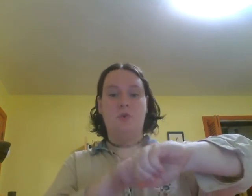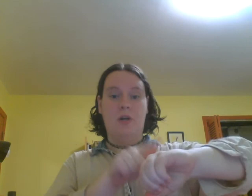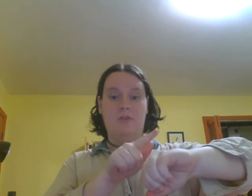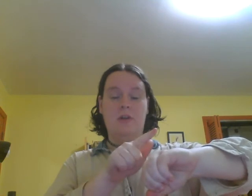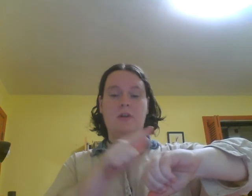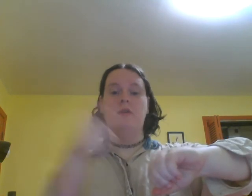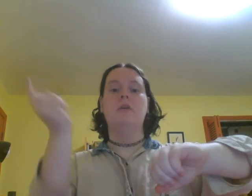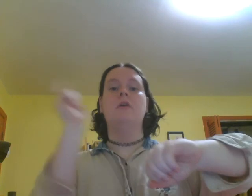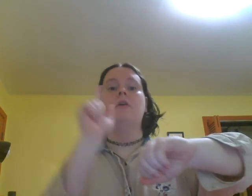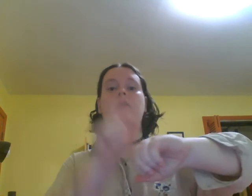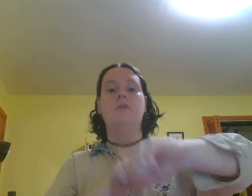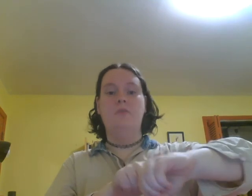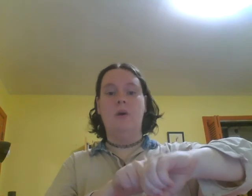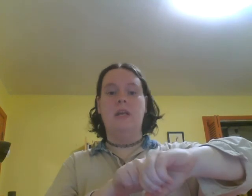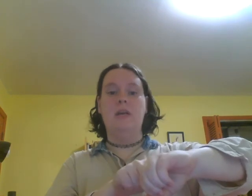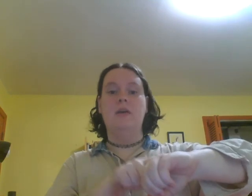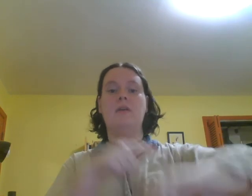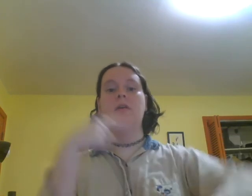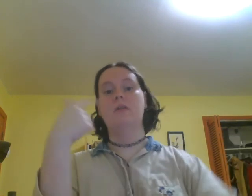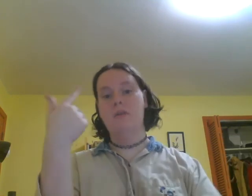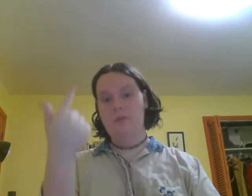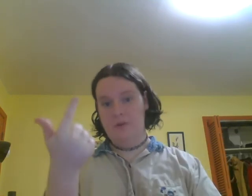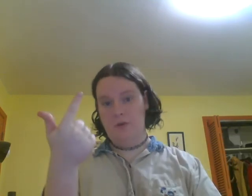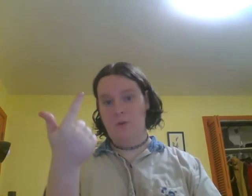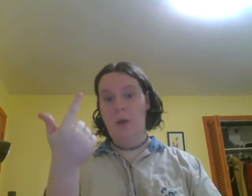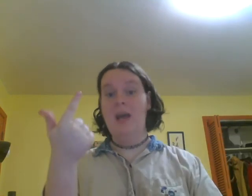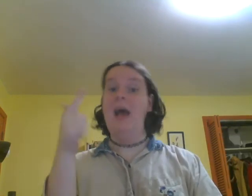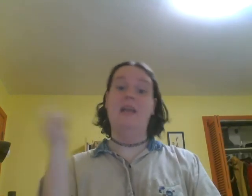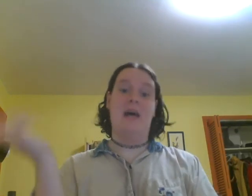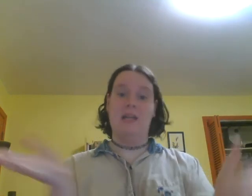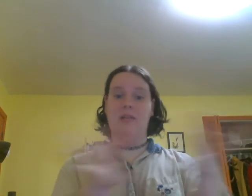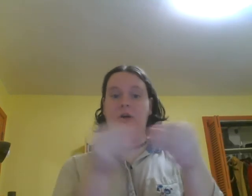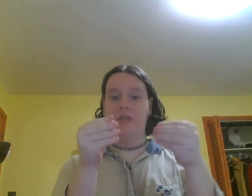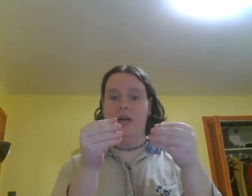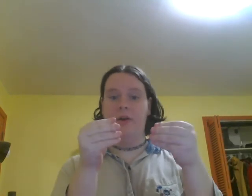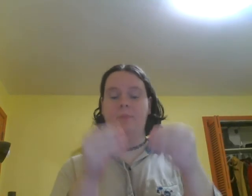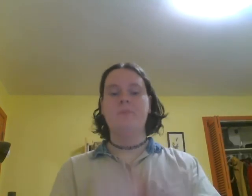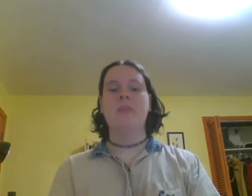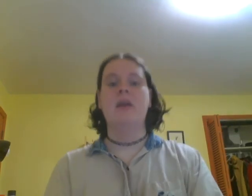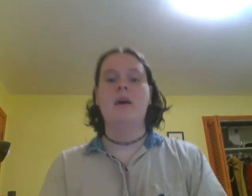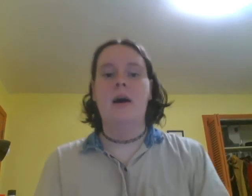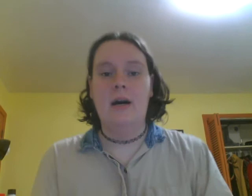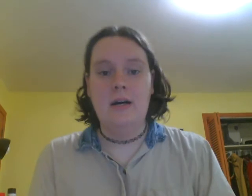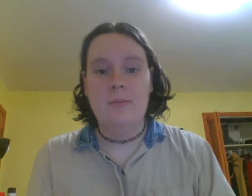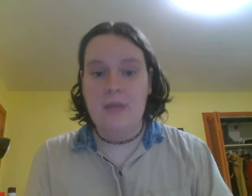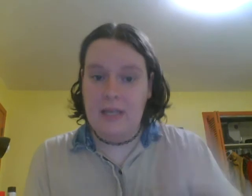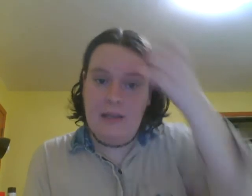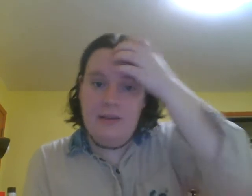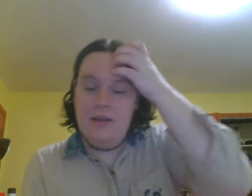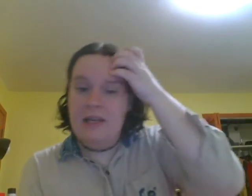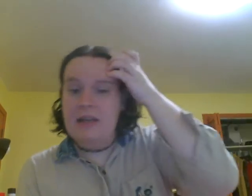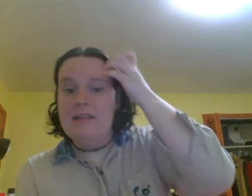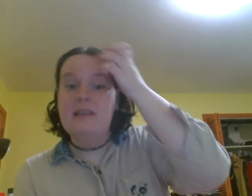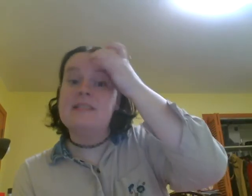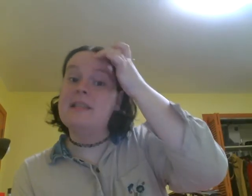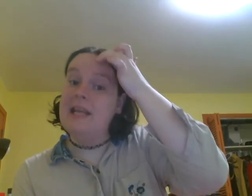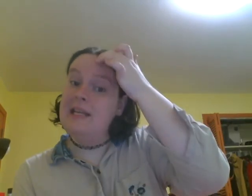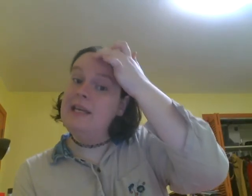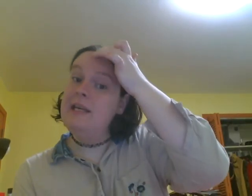200, 20, 2, and adding them all together. It is slightly